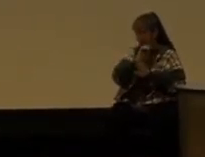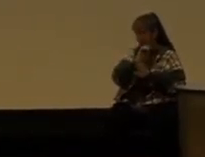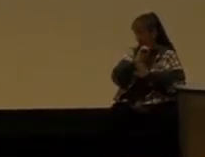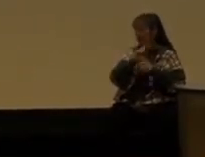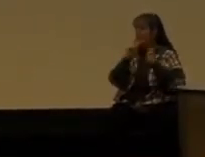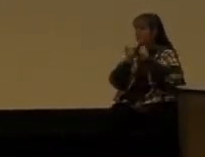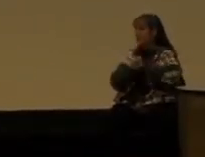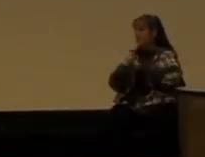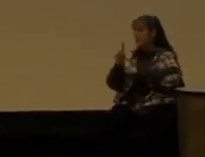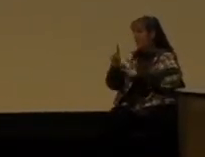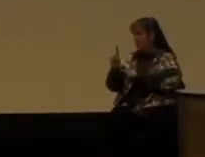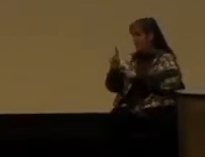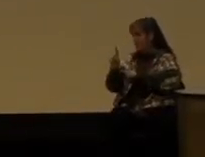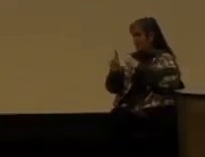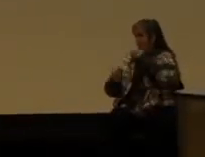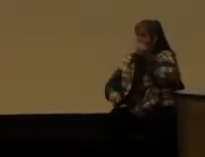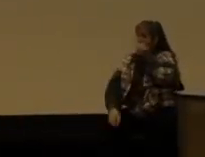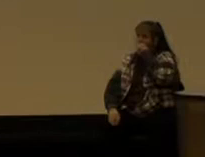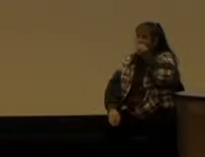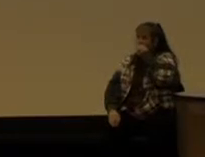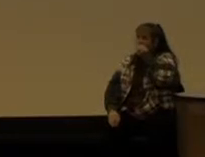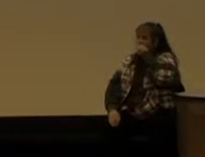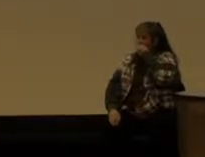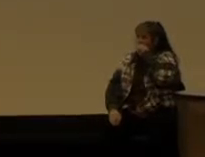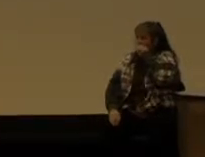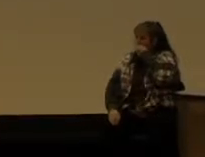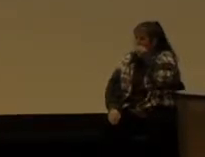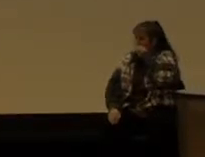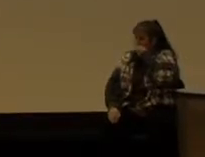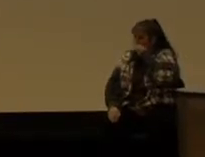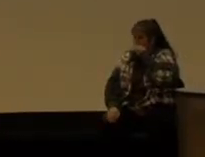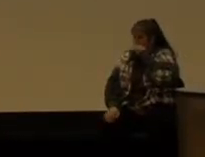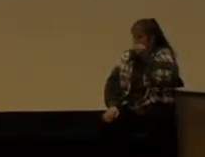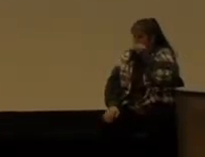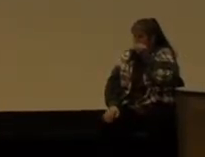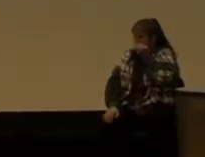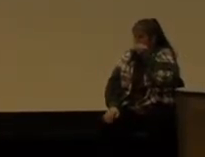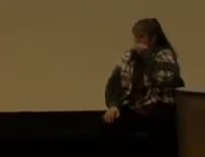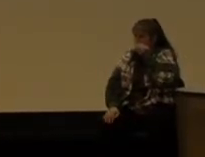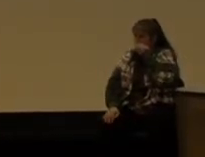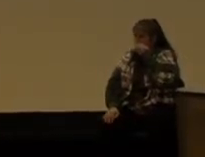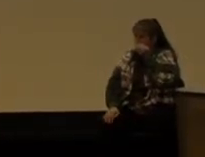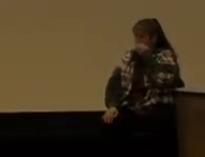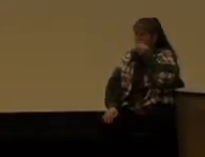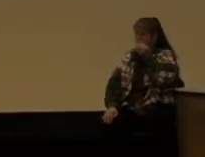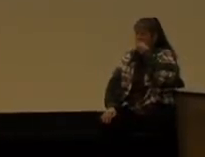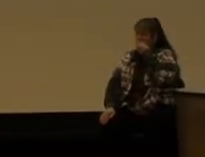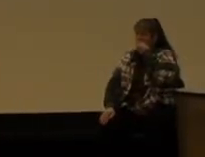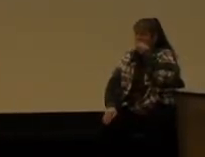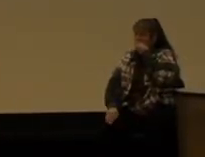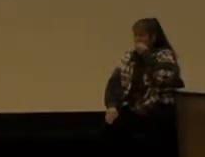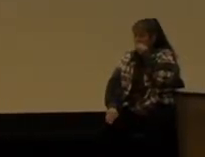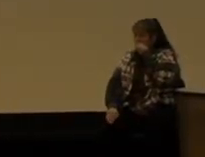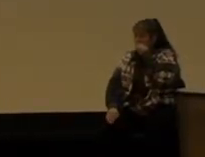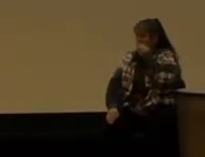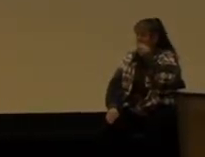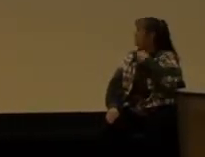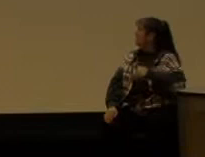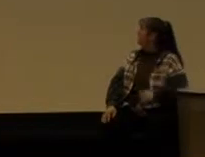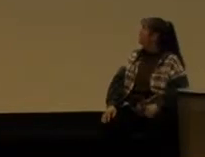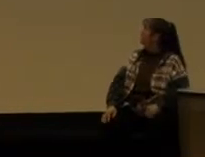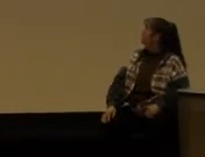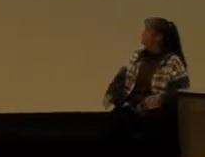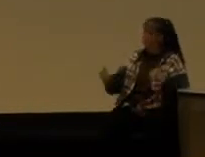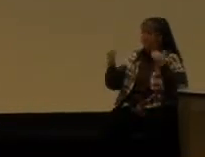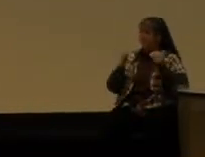1. So that's the effect of total equals to 1. The effect of that is total becomes 1. Right?